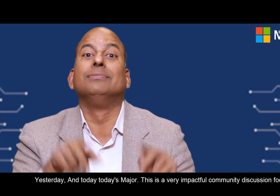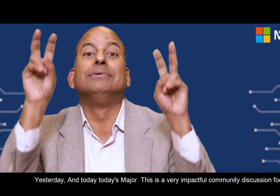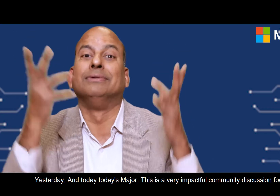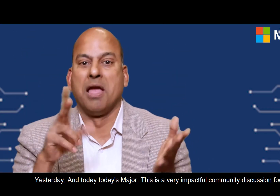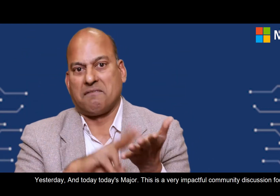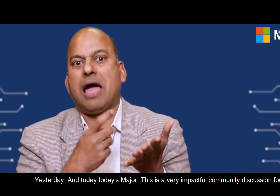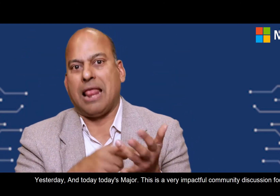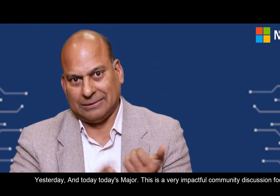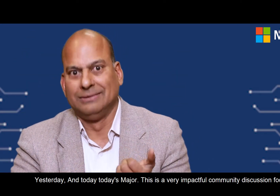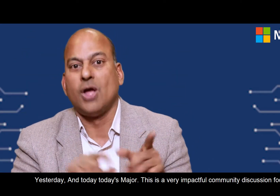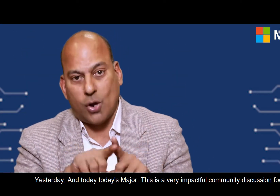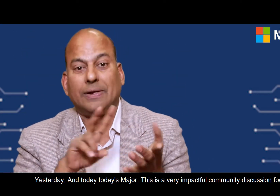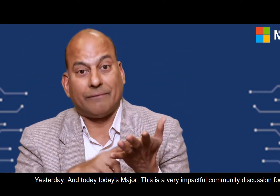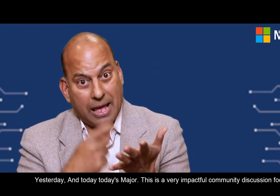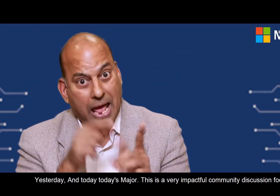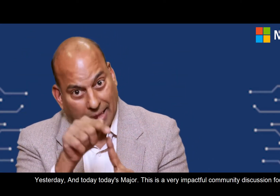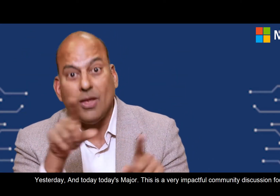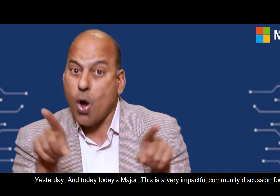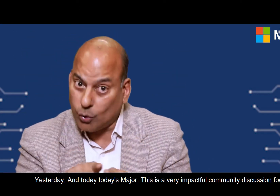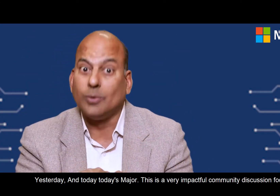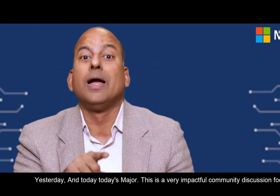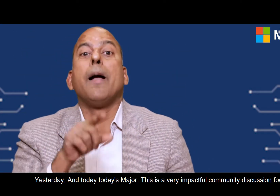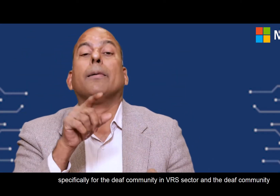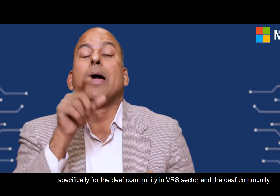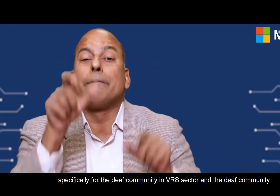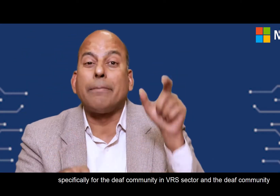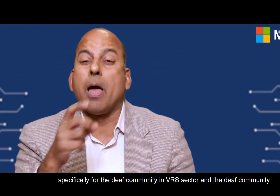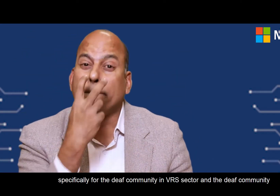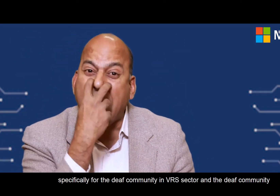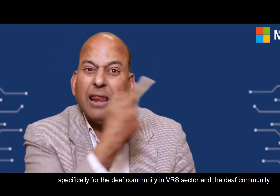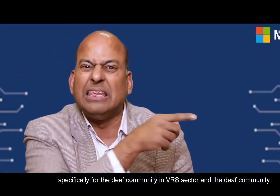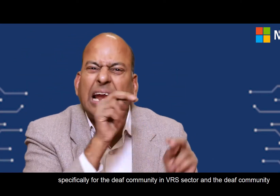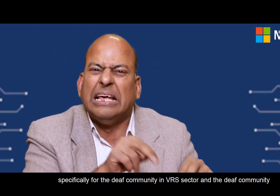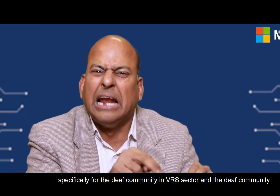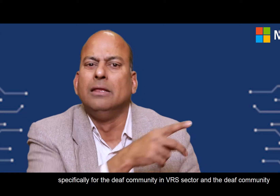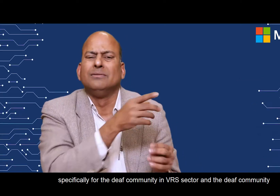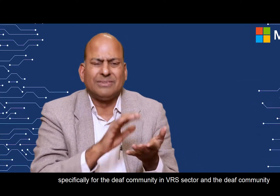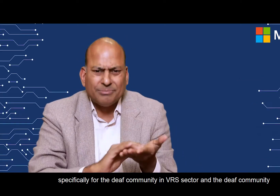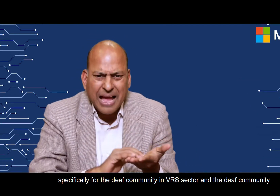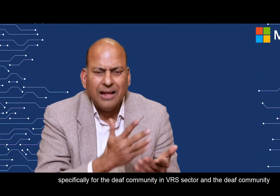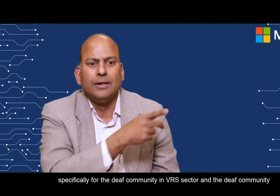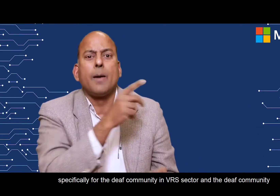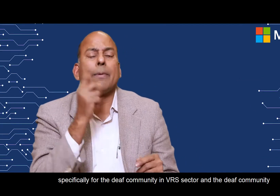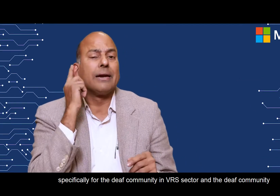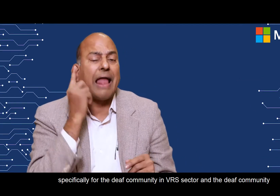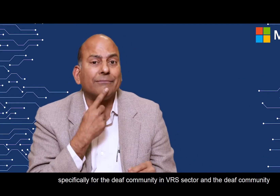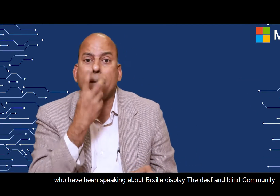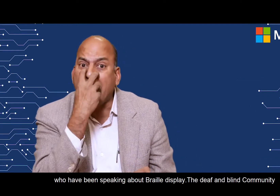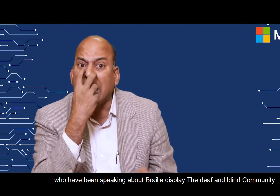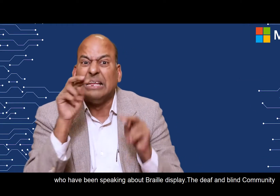major, this is a very impactful community discussion focusing specifically for the deaf community in VRS sector and the deaf community who have been speaking about